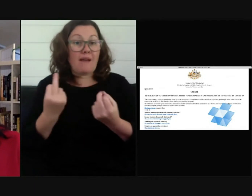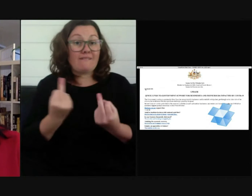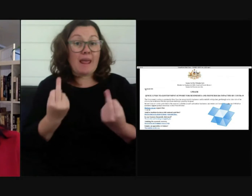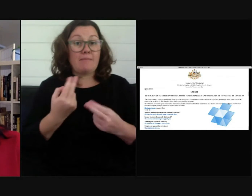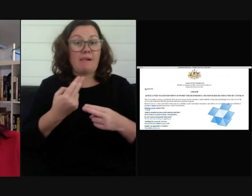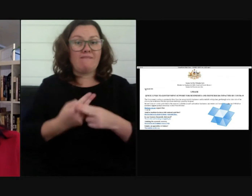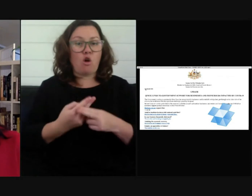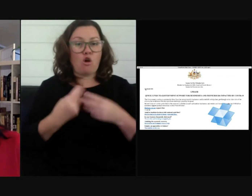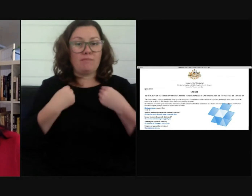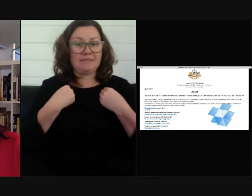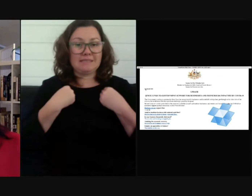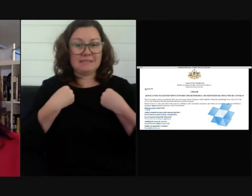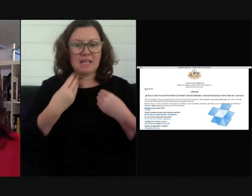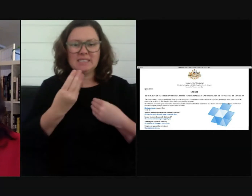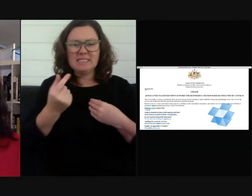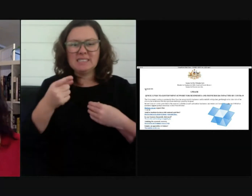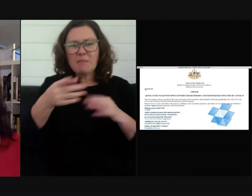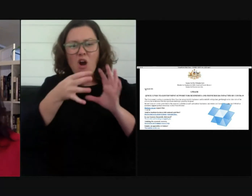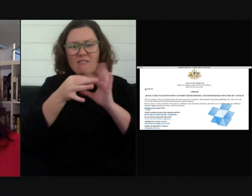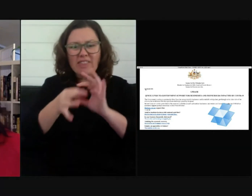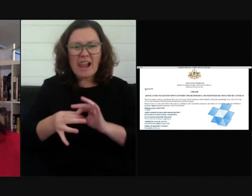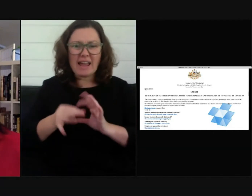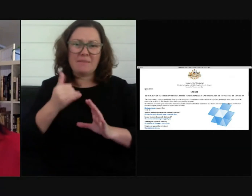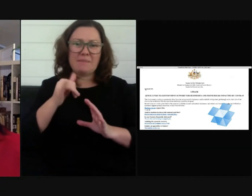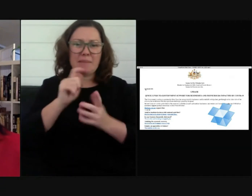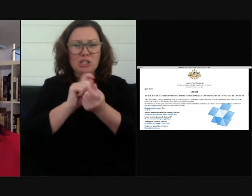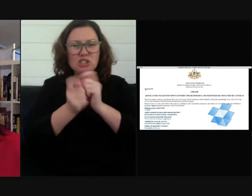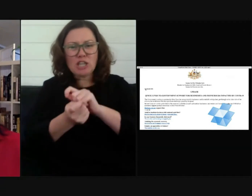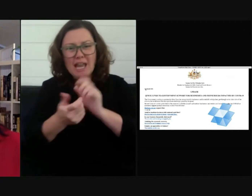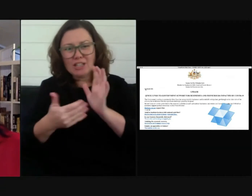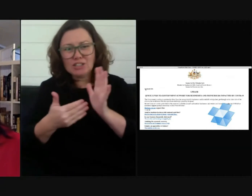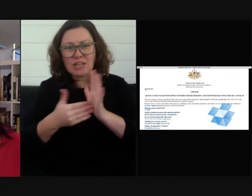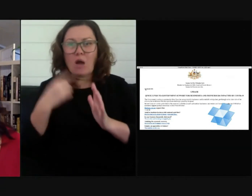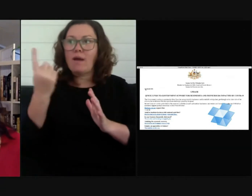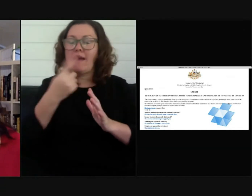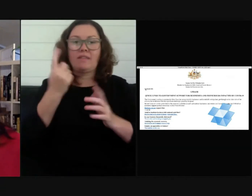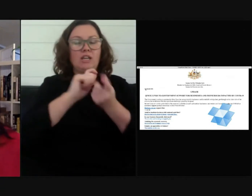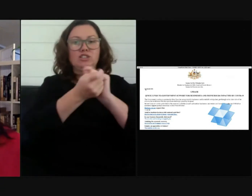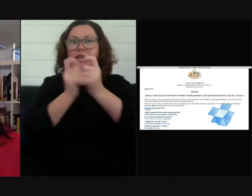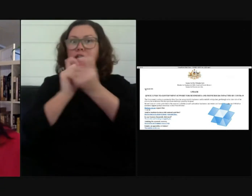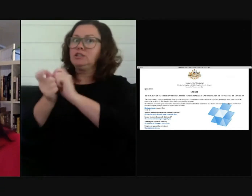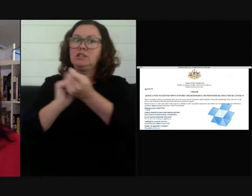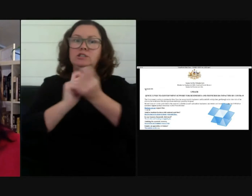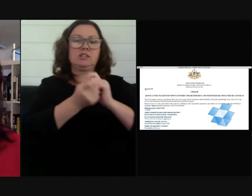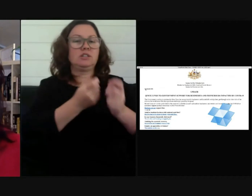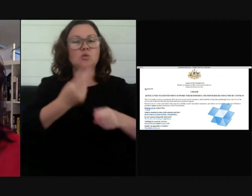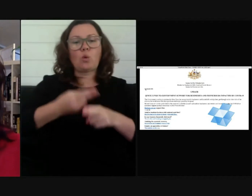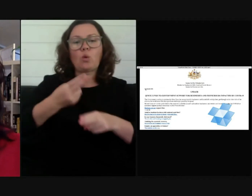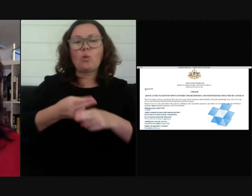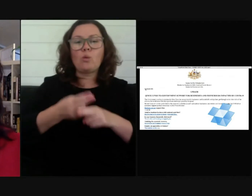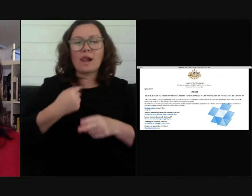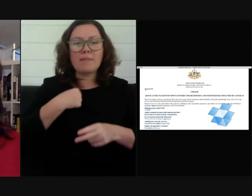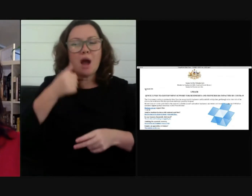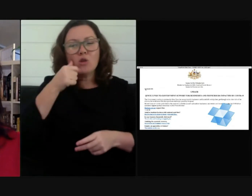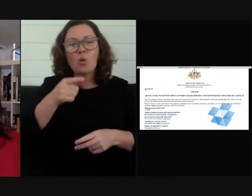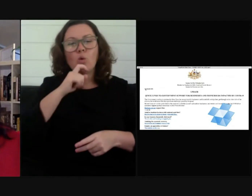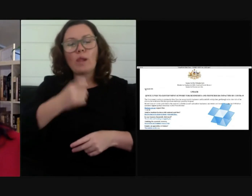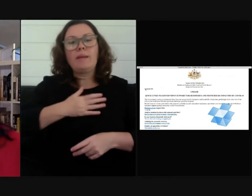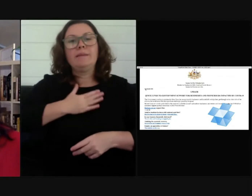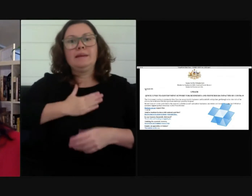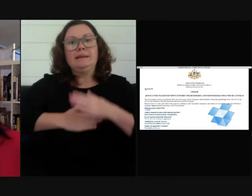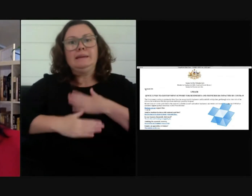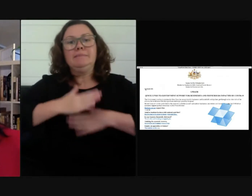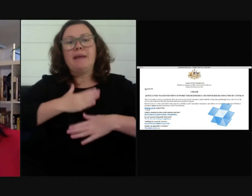have changed. Everything is changing really quickly, so I know you'll be patient with us if that's not entirely up to date.